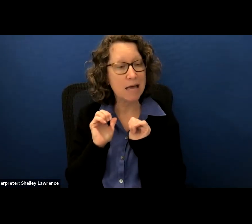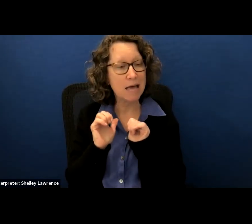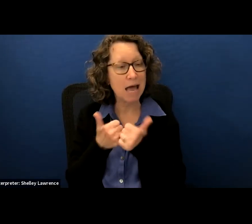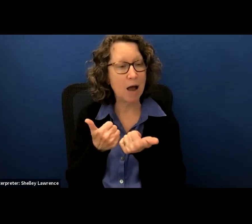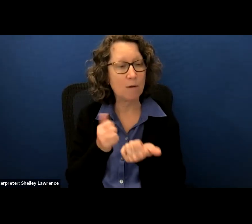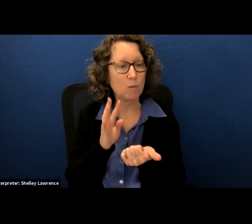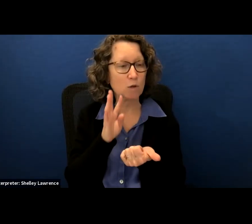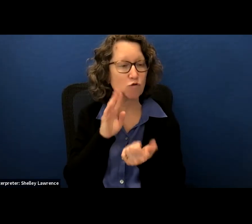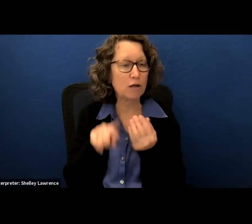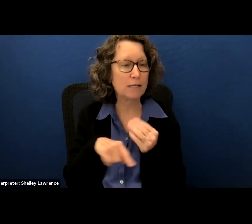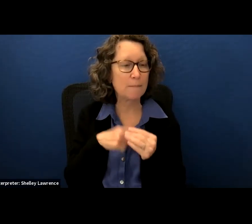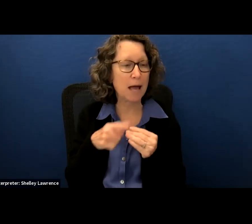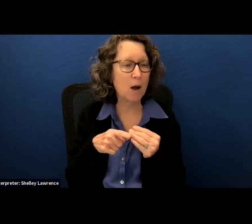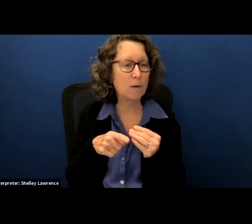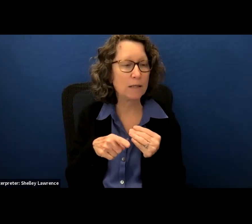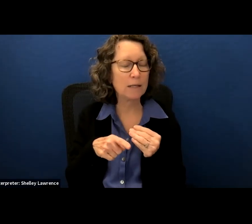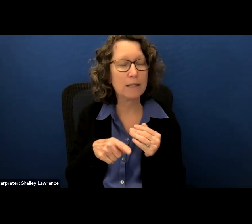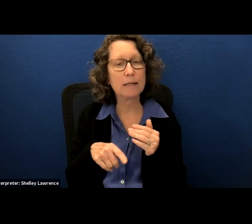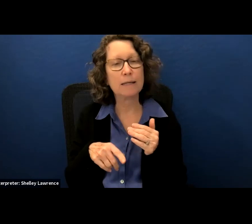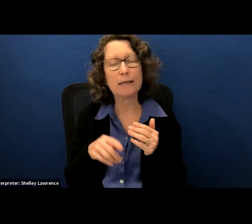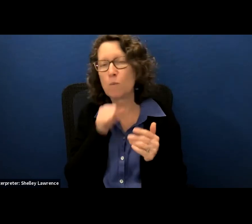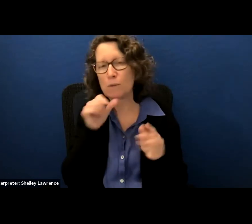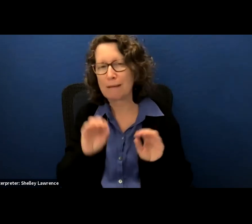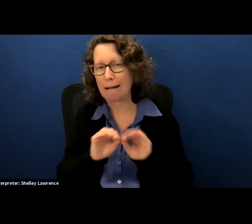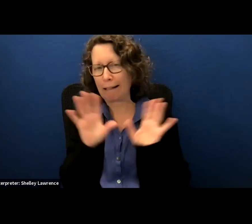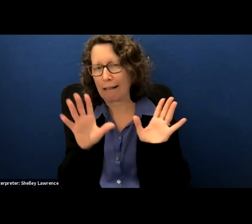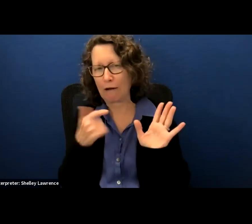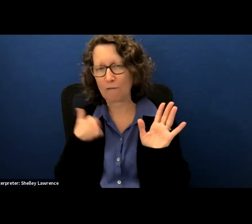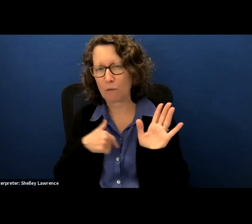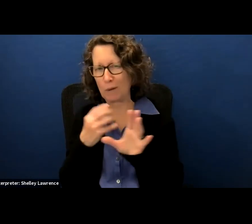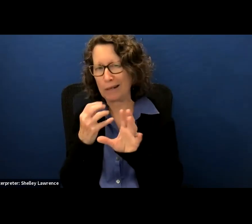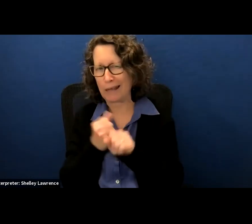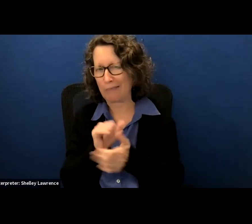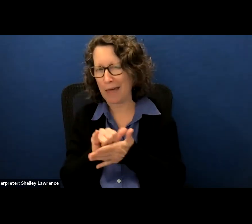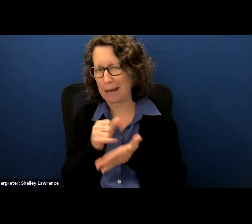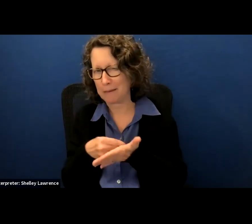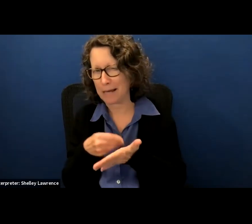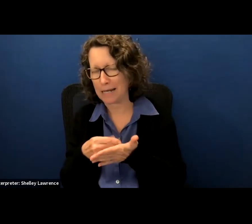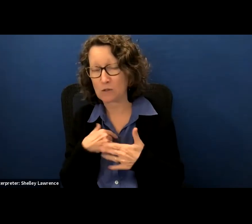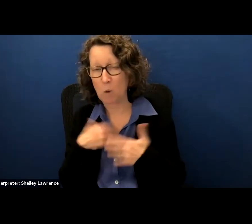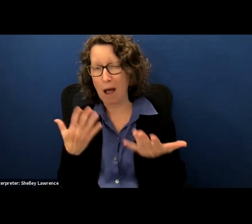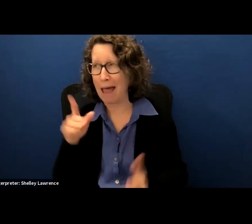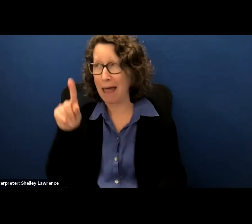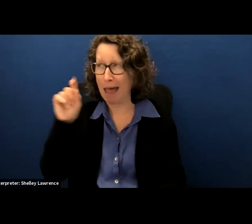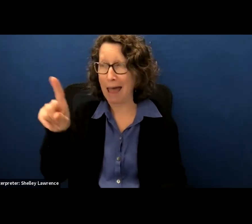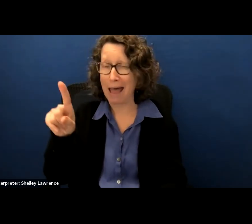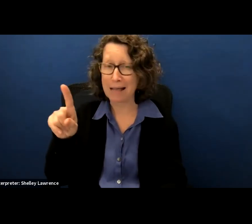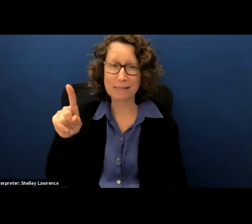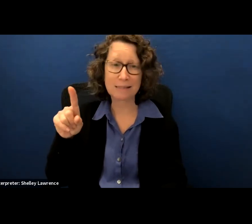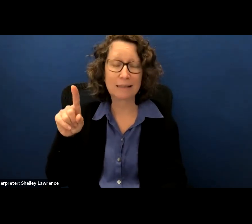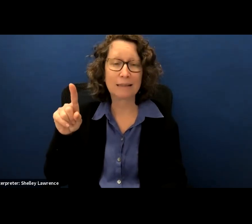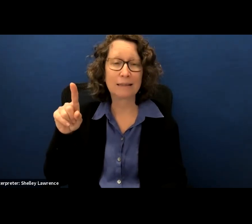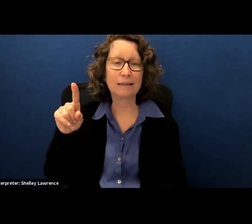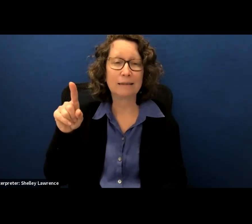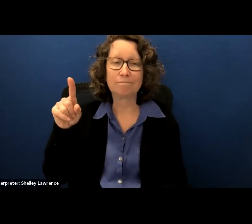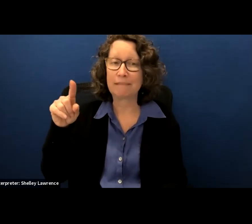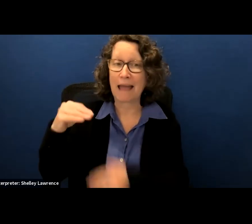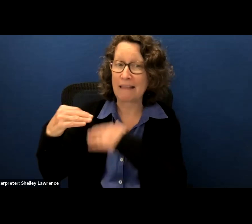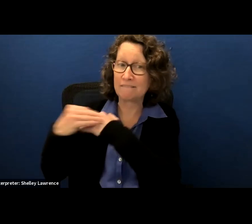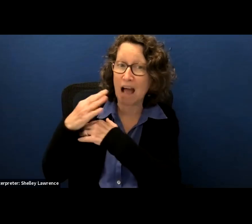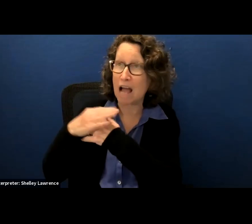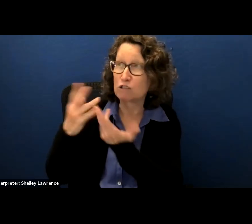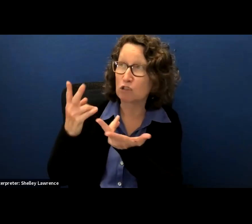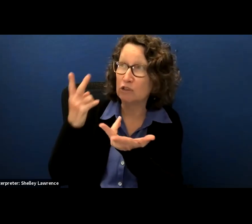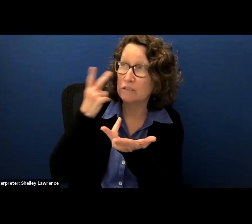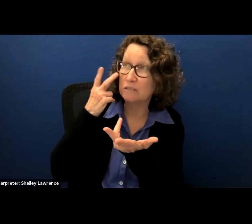talked about, it was not real clear as to whether or not we would get any of this money, so I asked the capital advisors to see